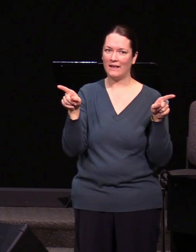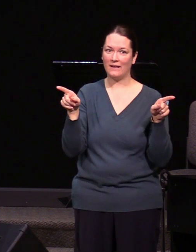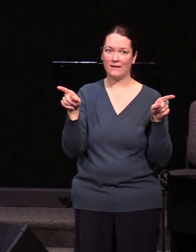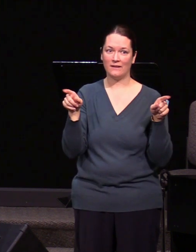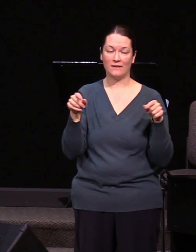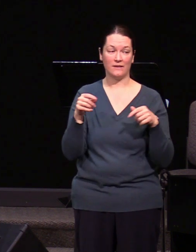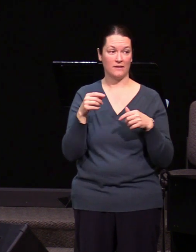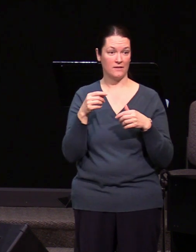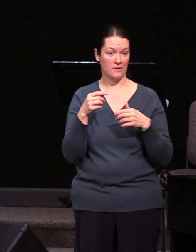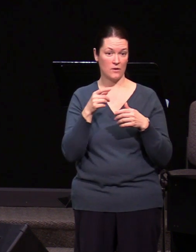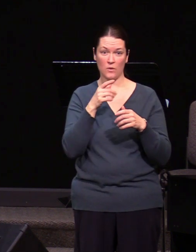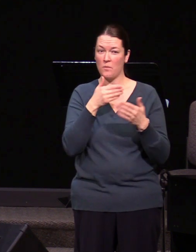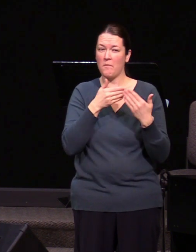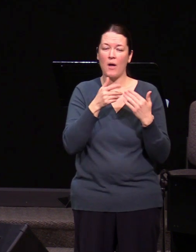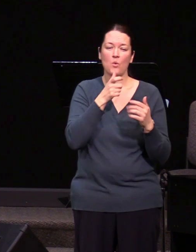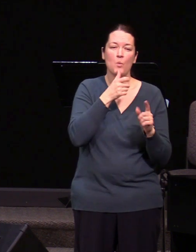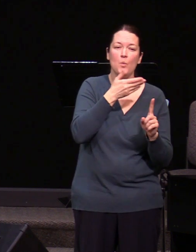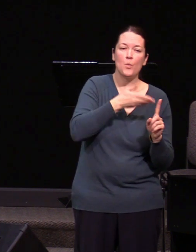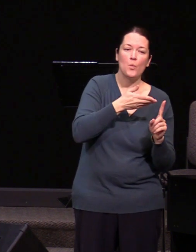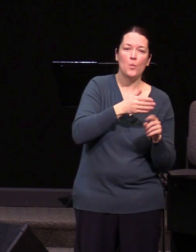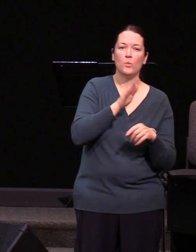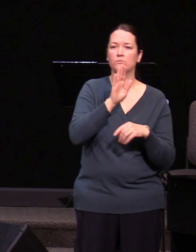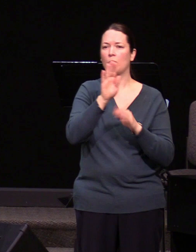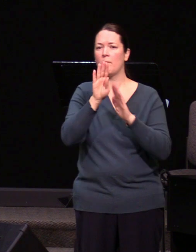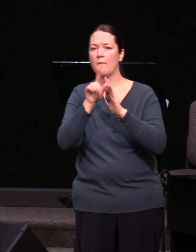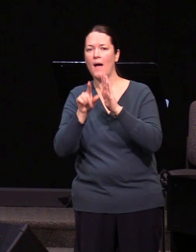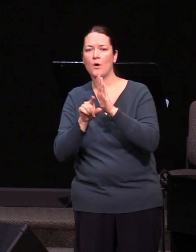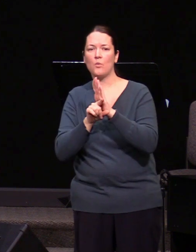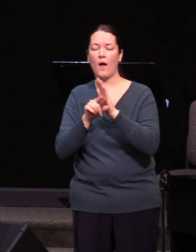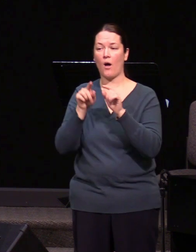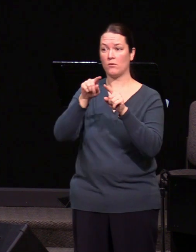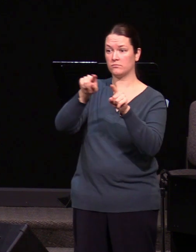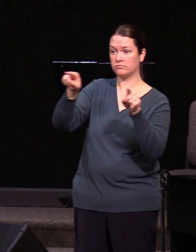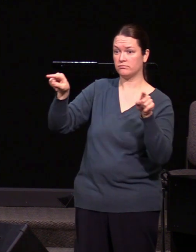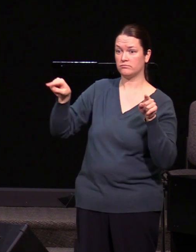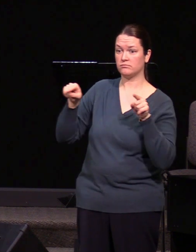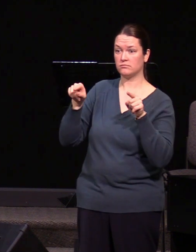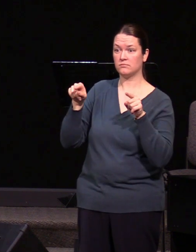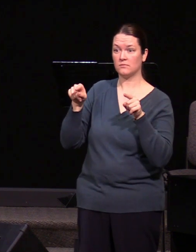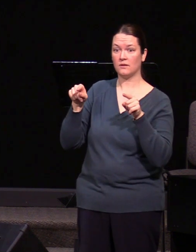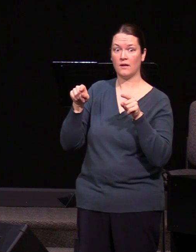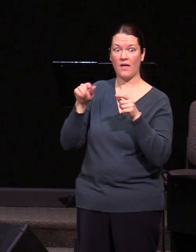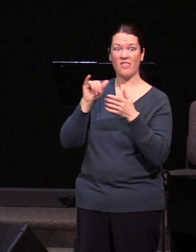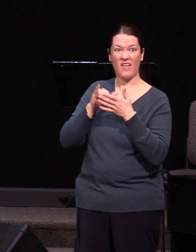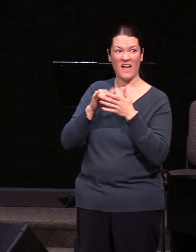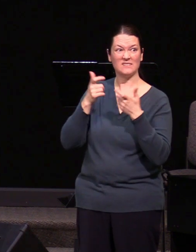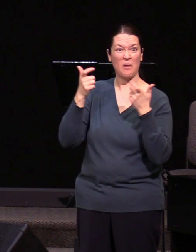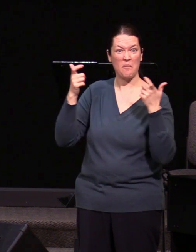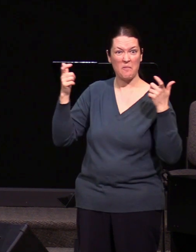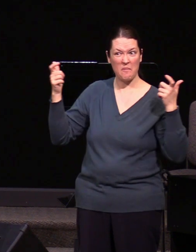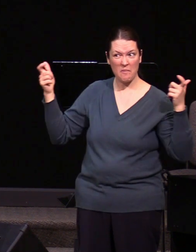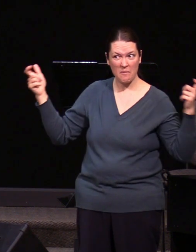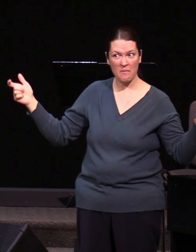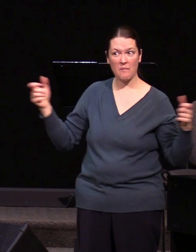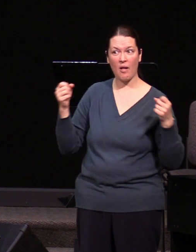Chances are, no matter who you are or what your background is, that crowd of people is starting to look pretty big.